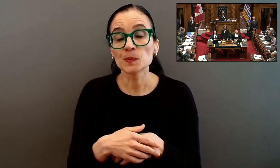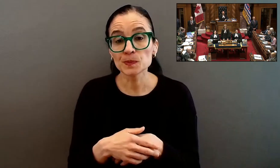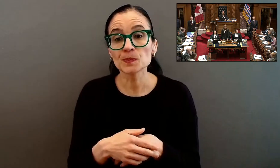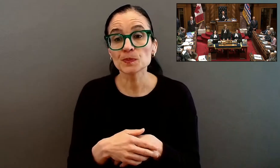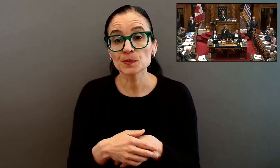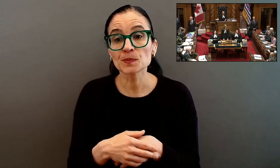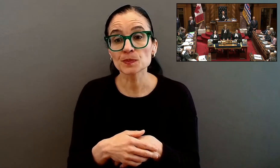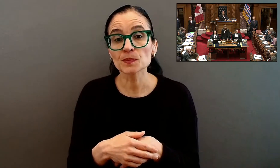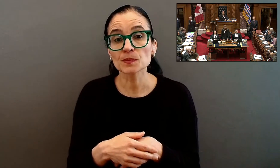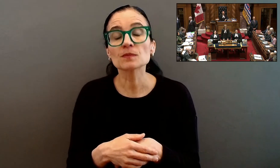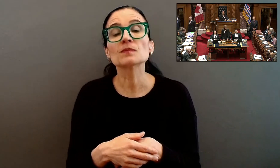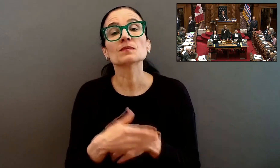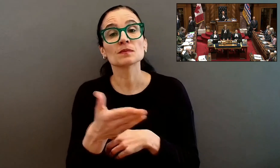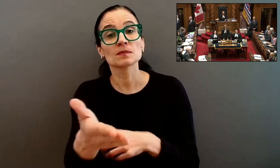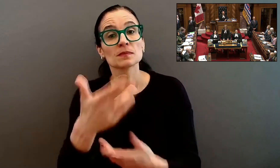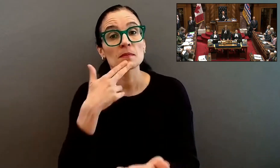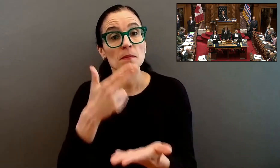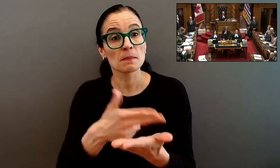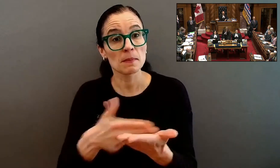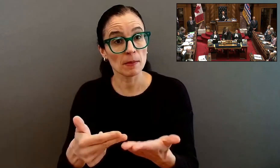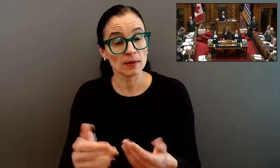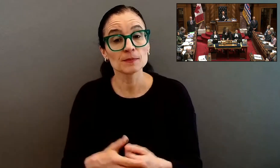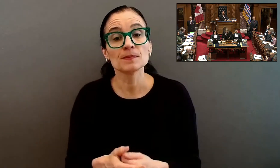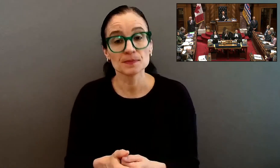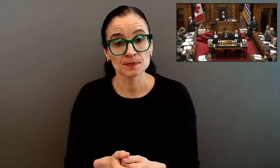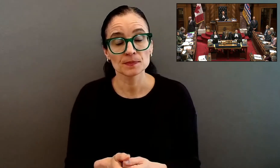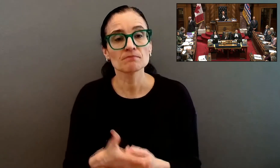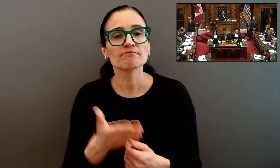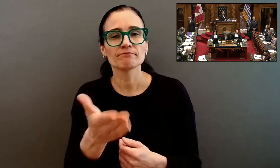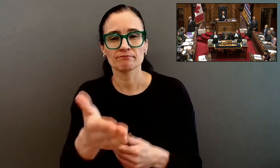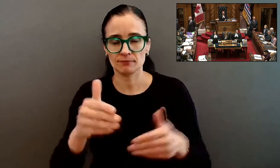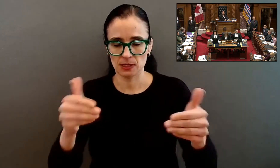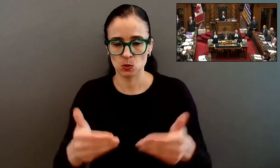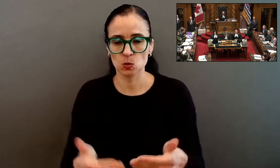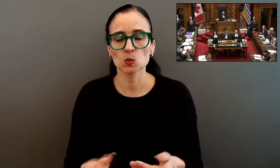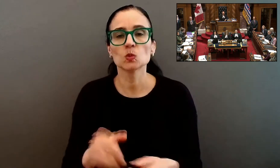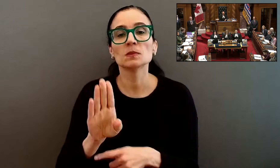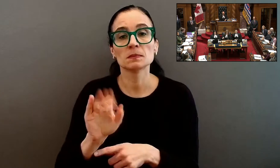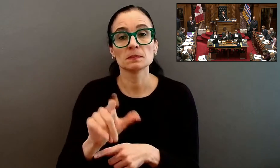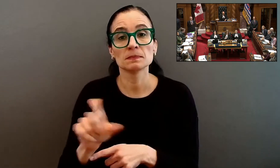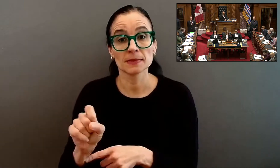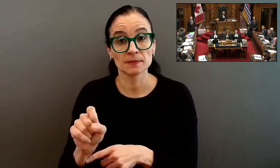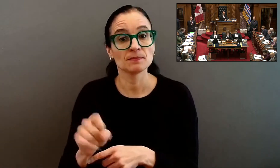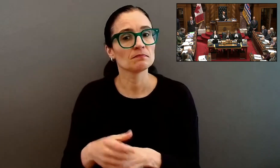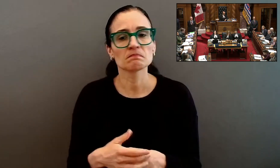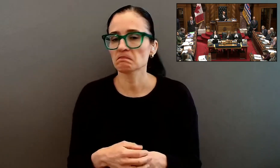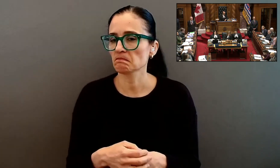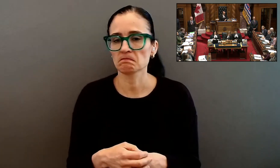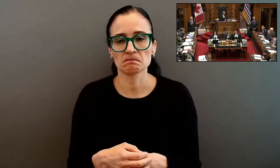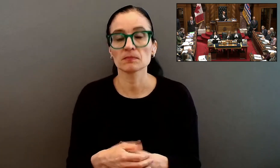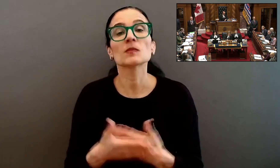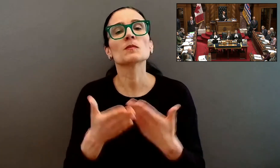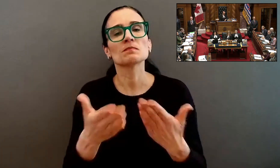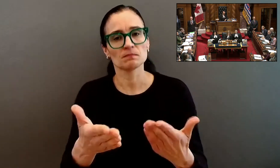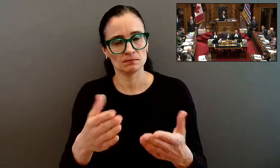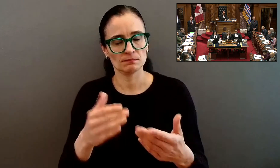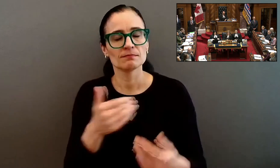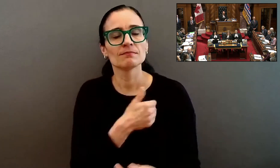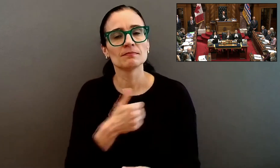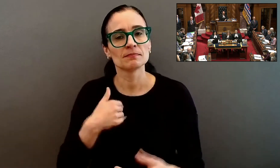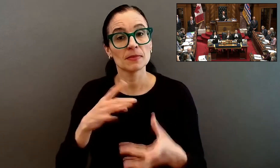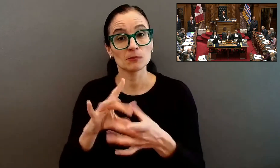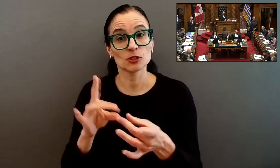bills. Statements by members. Member for Ladysmith Oceanside. Thank you, Honourable